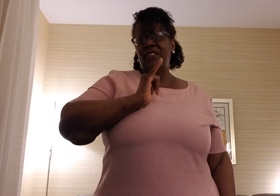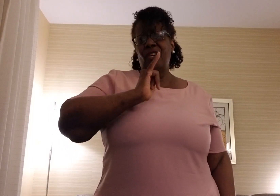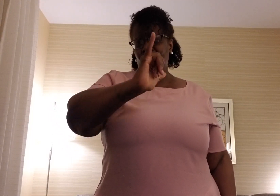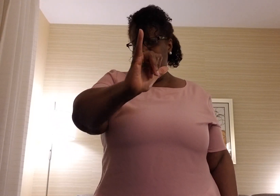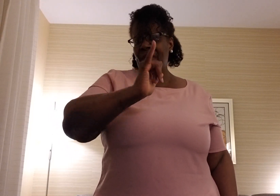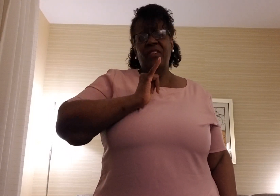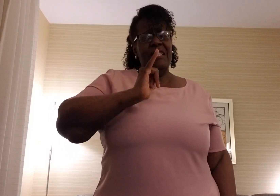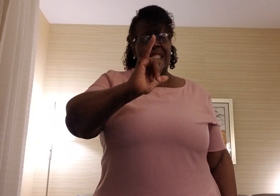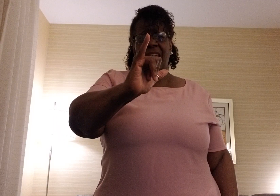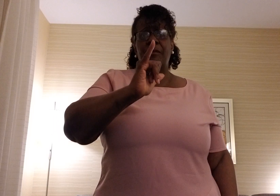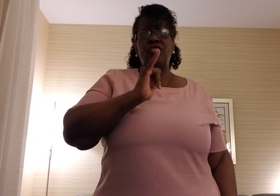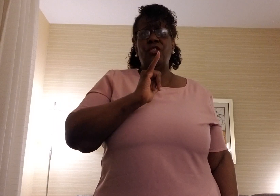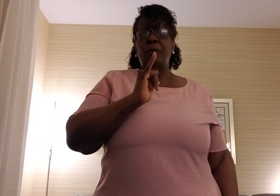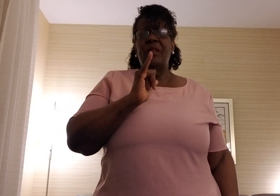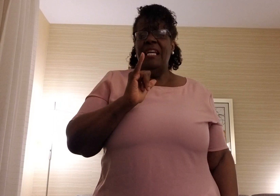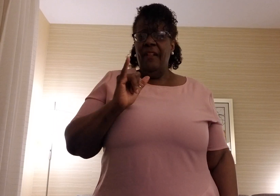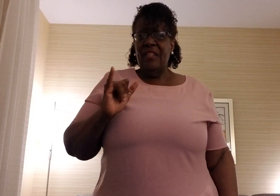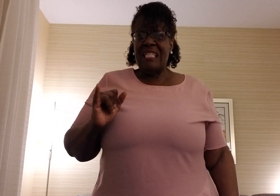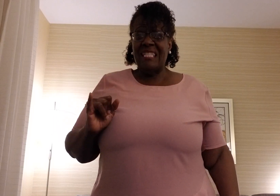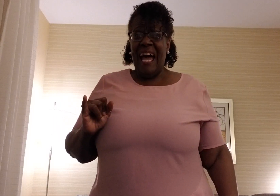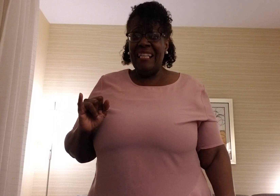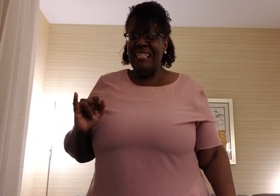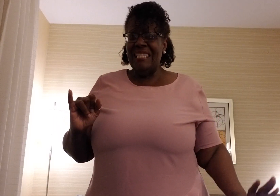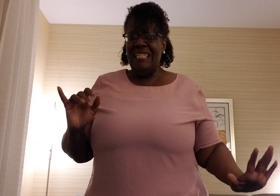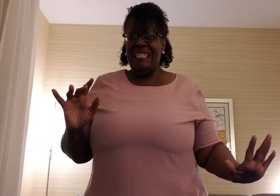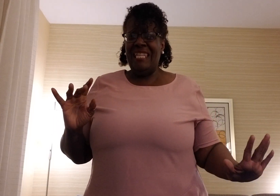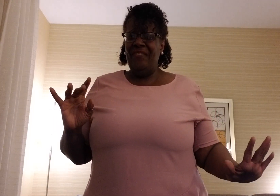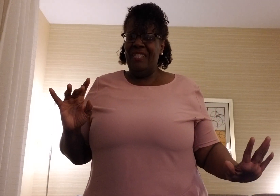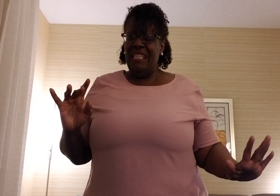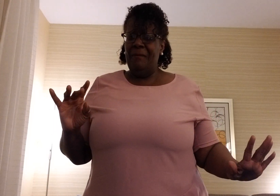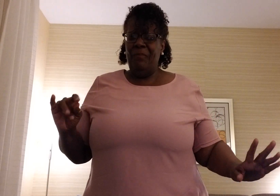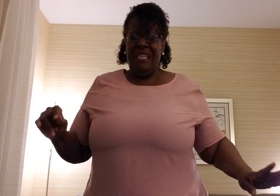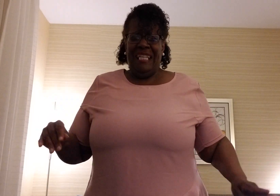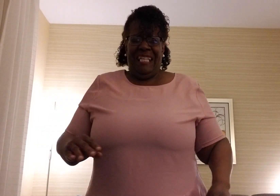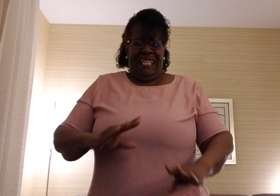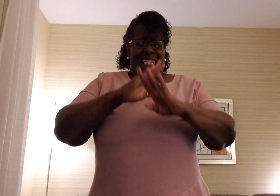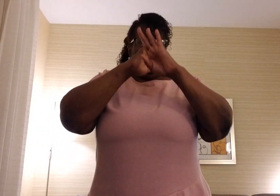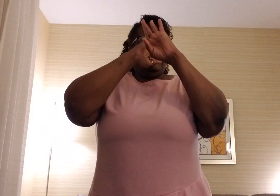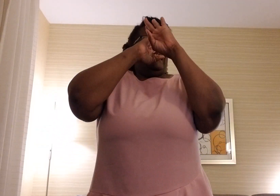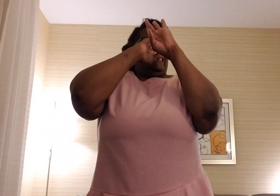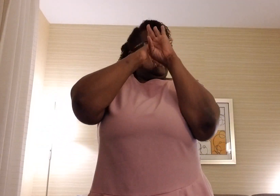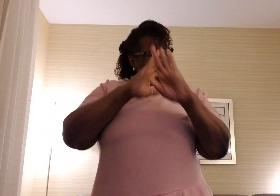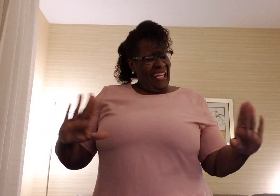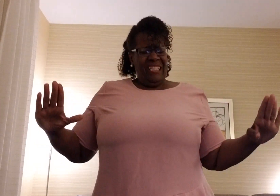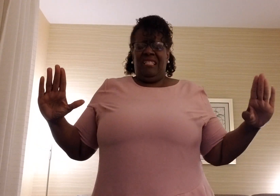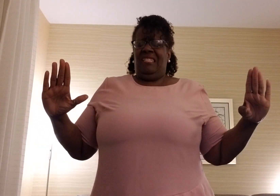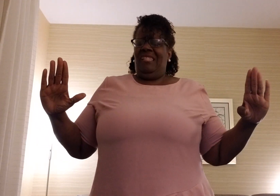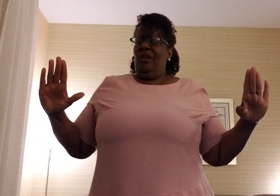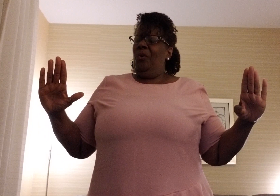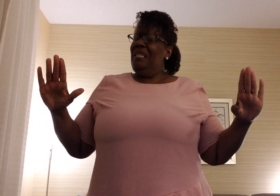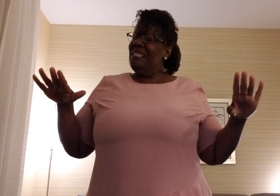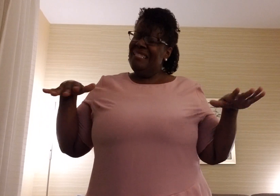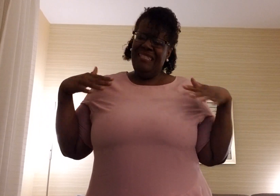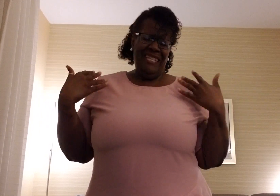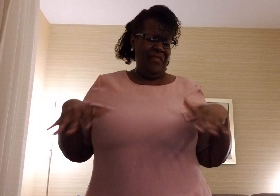feel you. I feel the same as you. The silence is deafening. The silence is